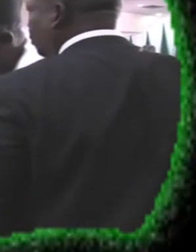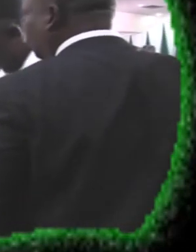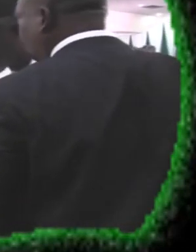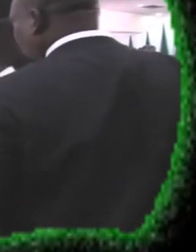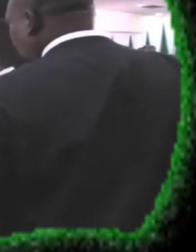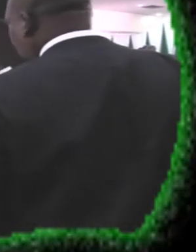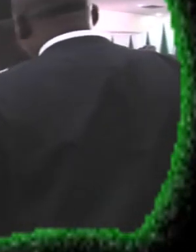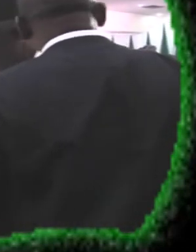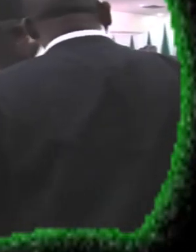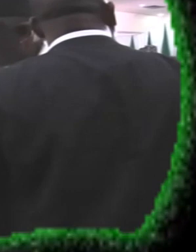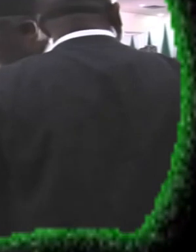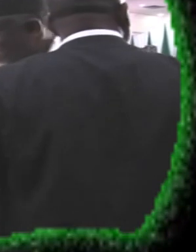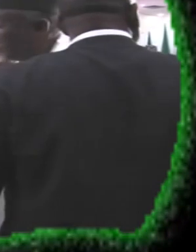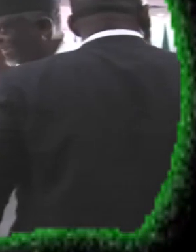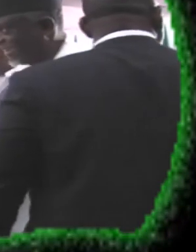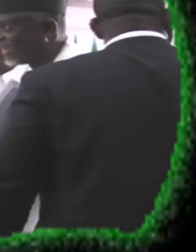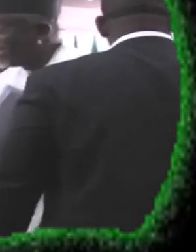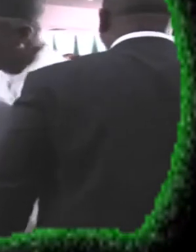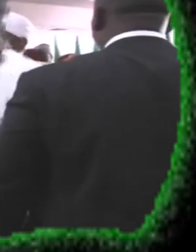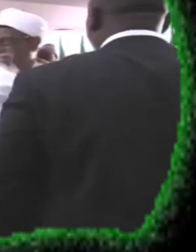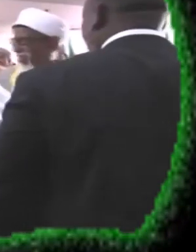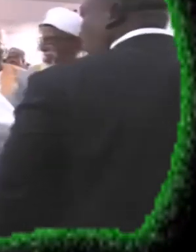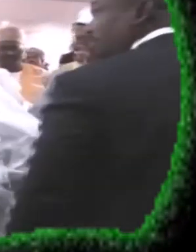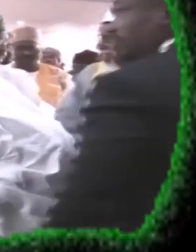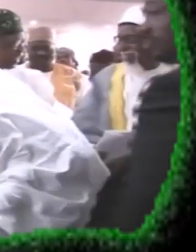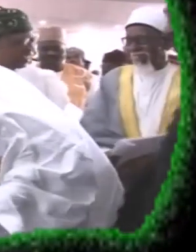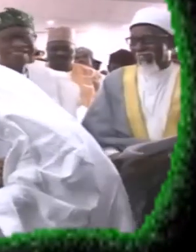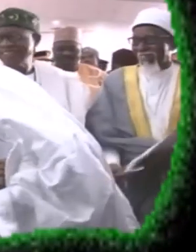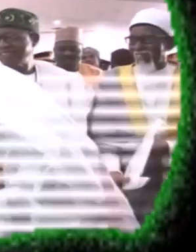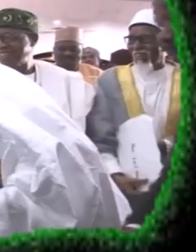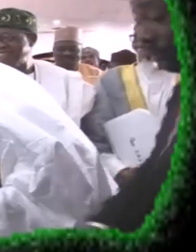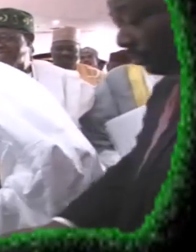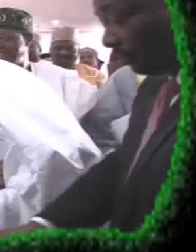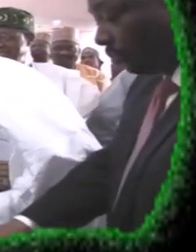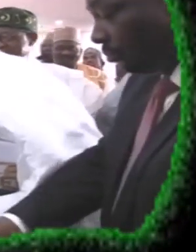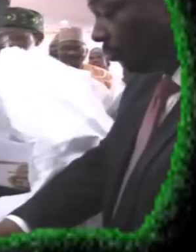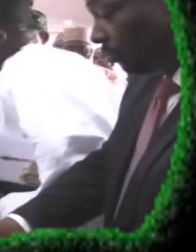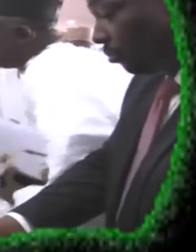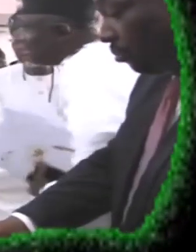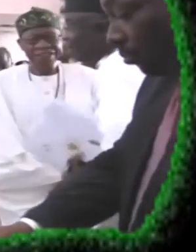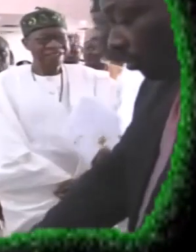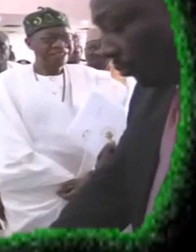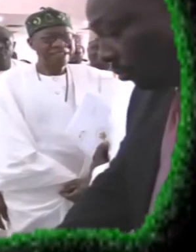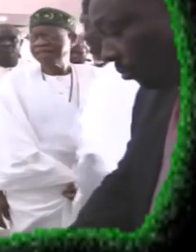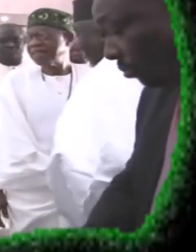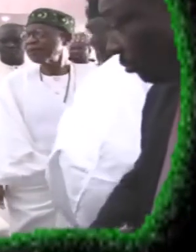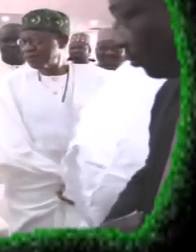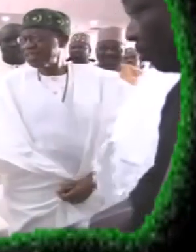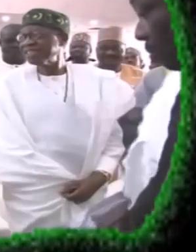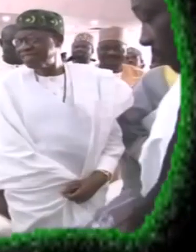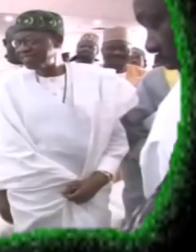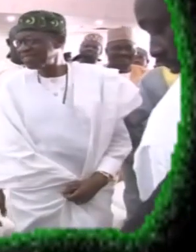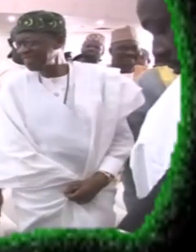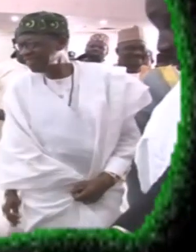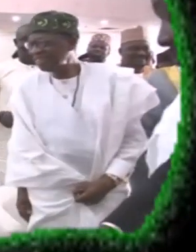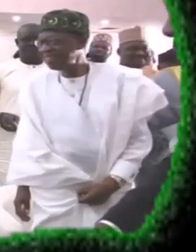Vice President-elect, Senator Kashim Shettima, also made strong points and also draw the attention of citizens